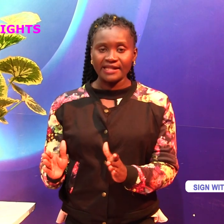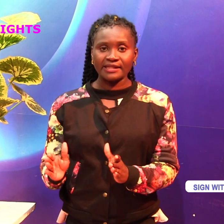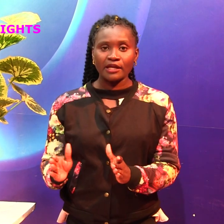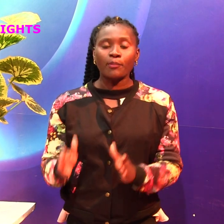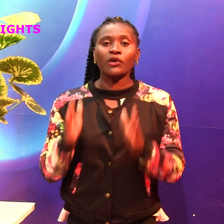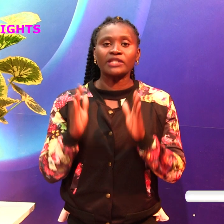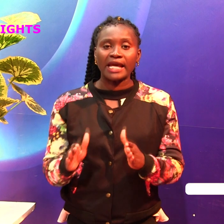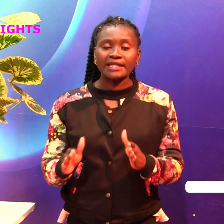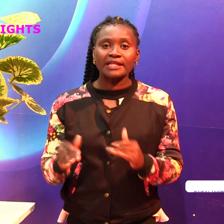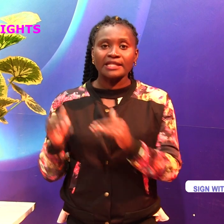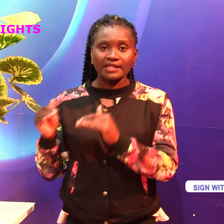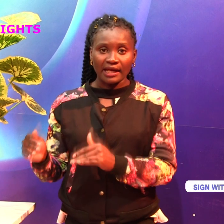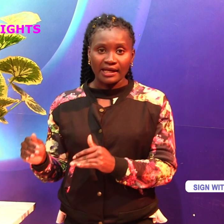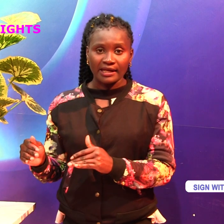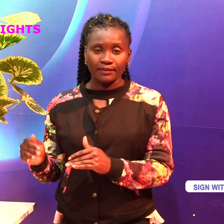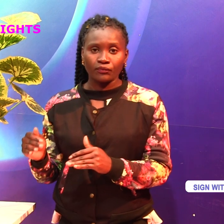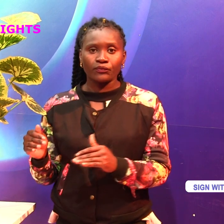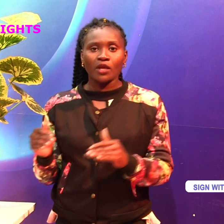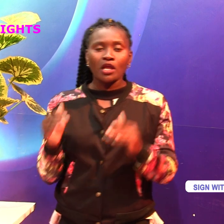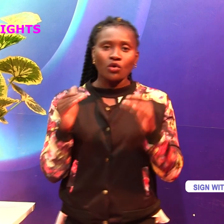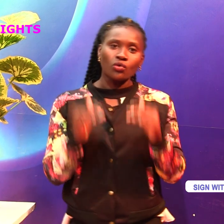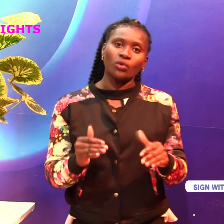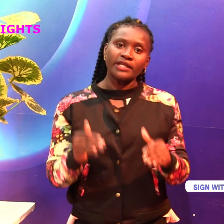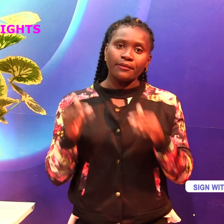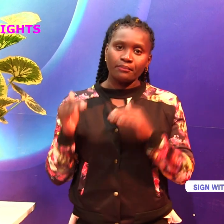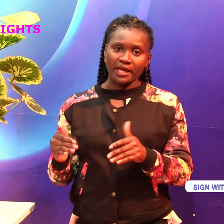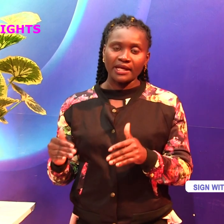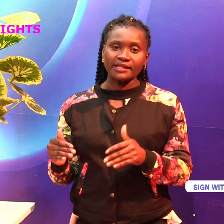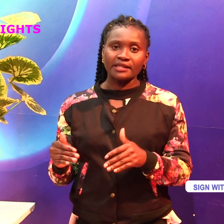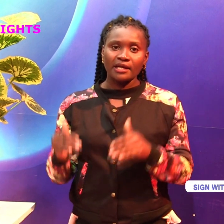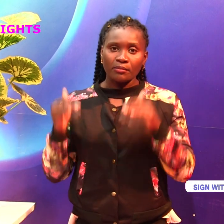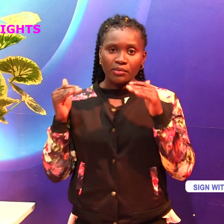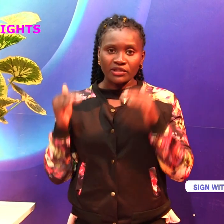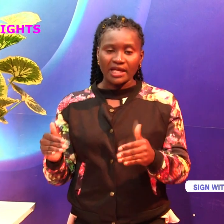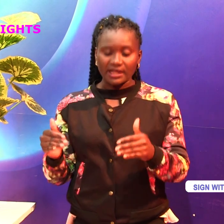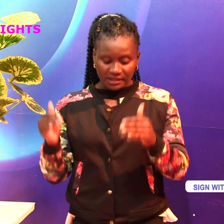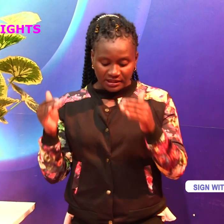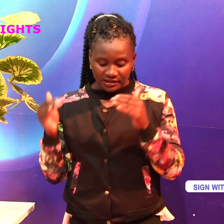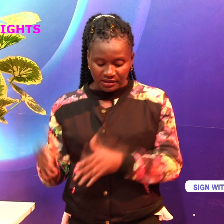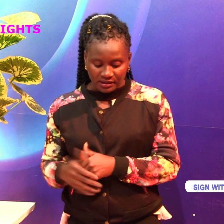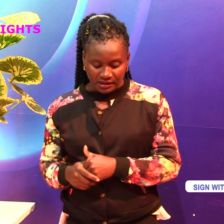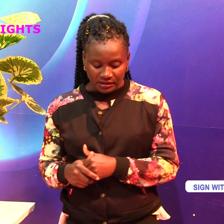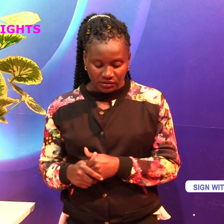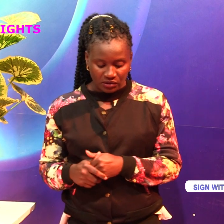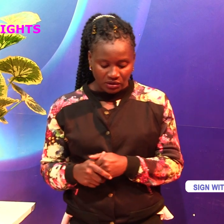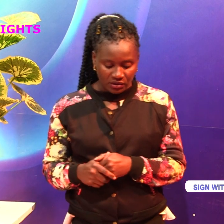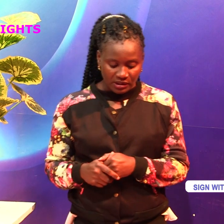parents protect children. Good parents protect children. So,